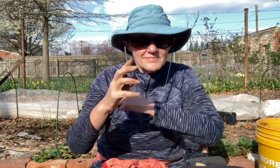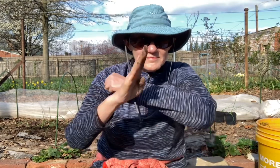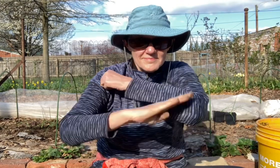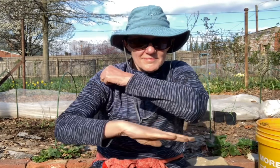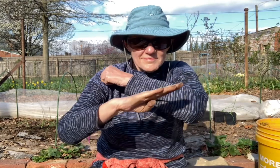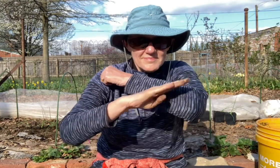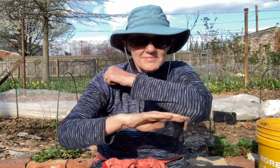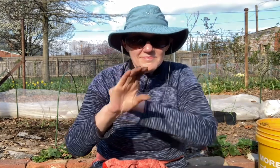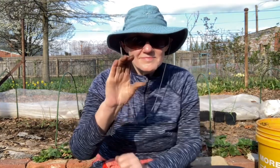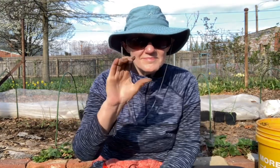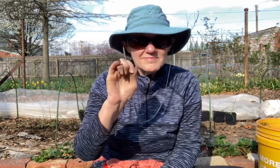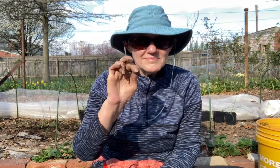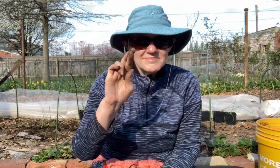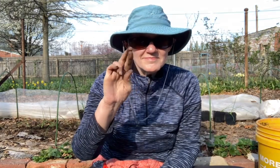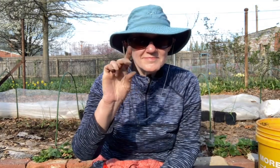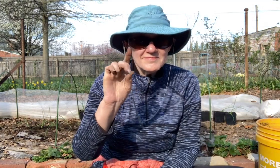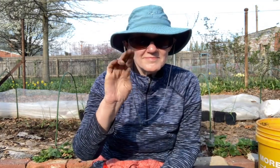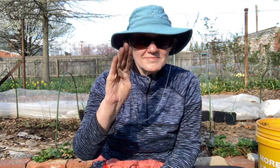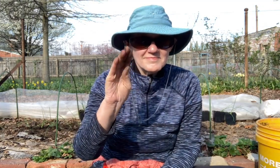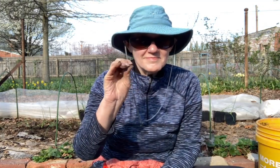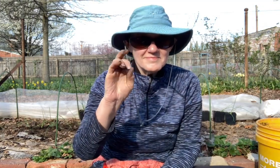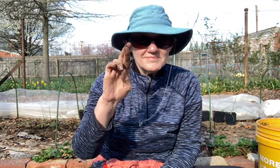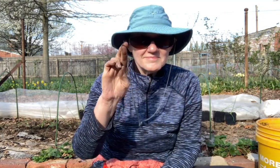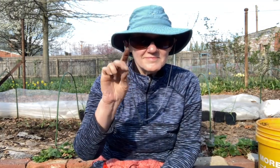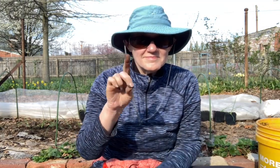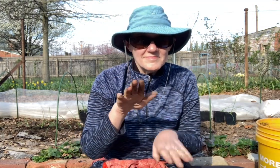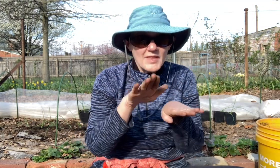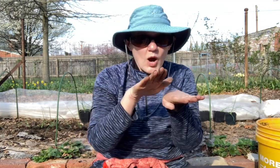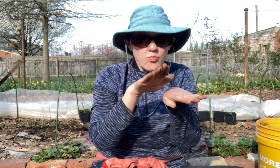method of gardening. Every fall, I lay down cardboard,